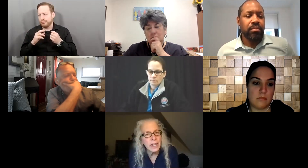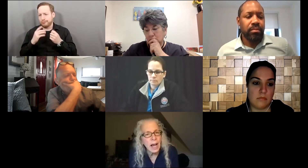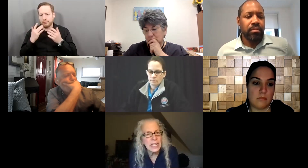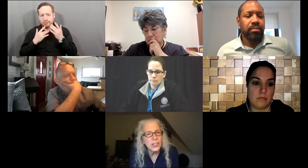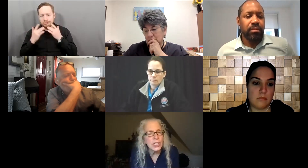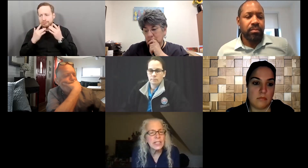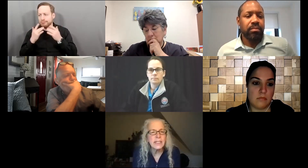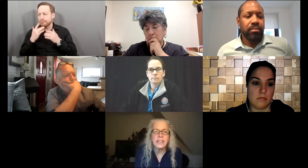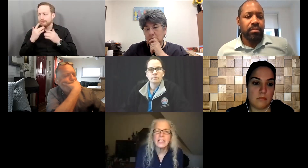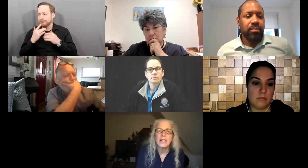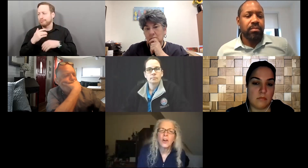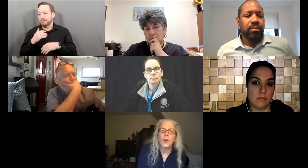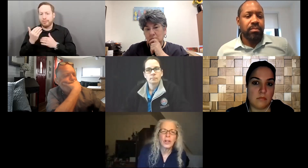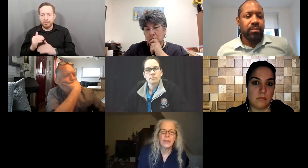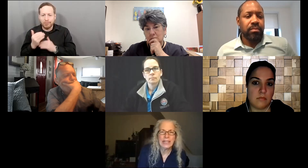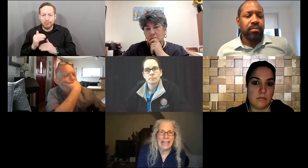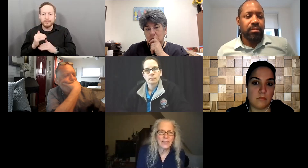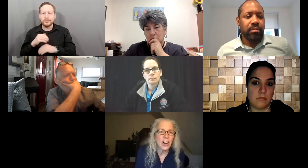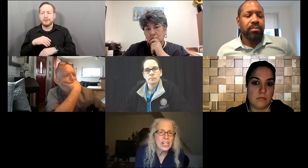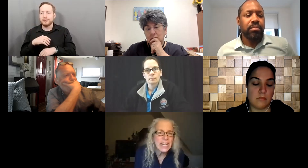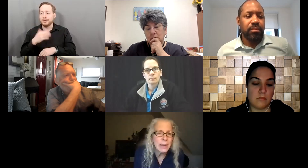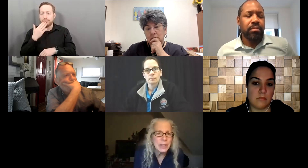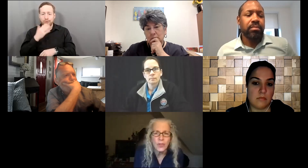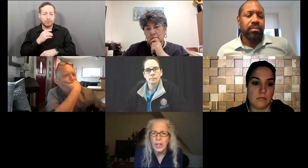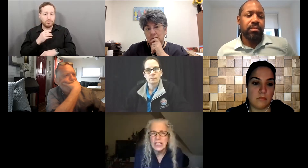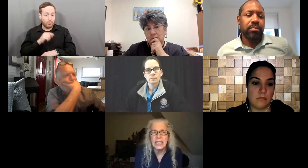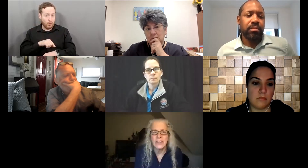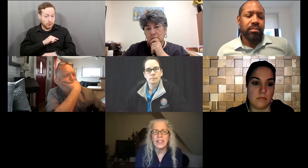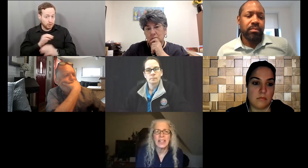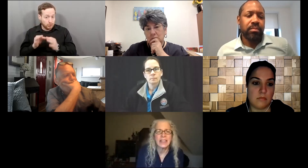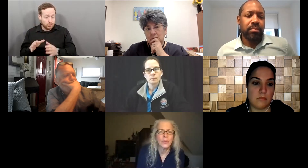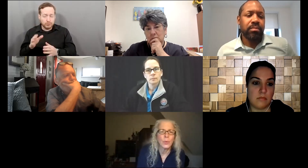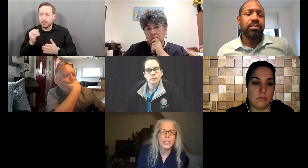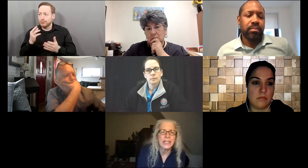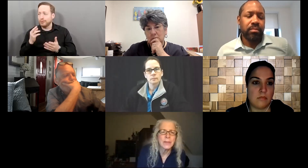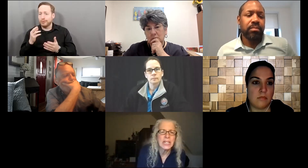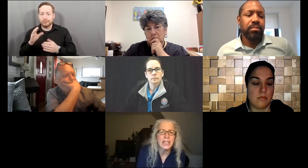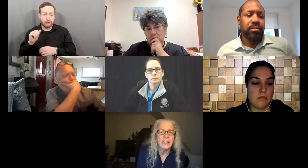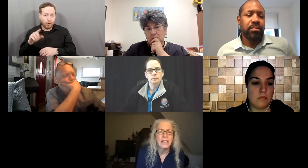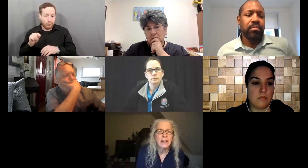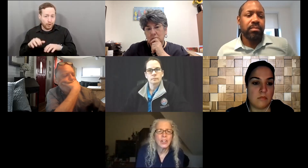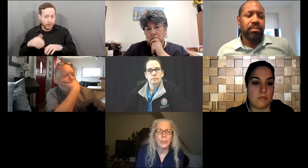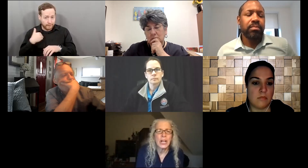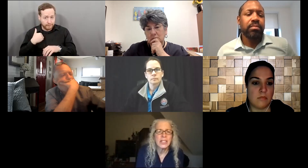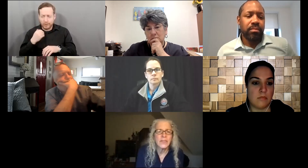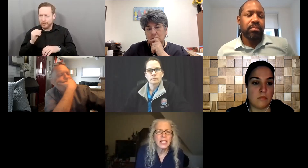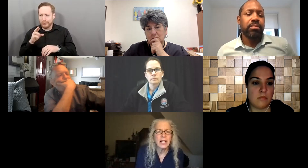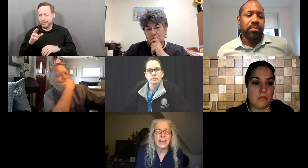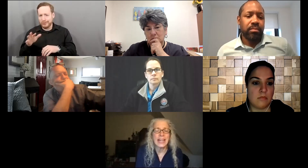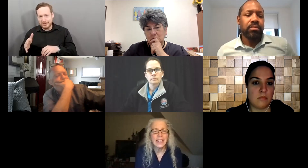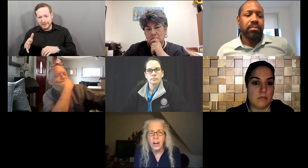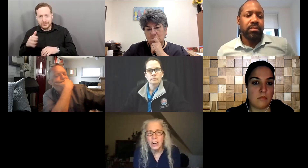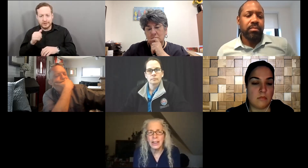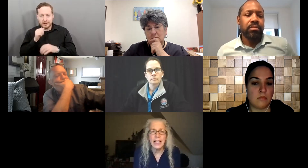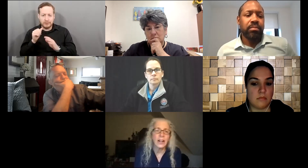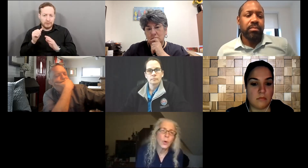right accommodations? Or are they really having a hard time? They're struggling. They feel like their work is limited, because of it. Are they